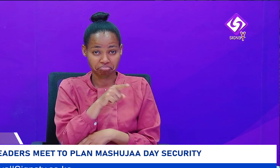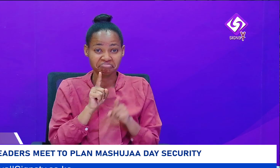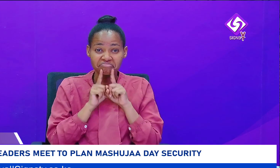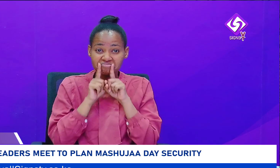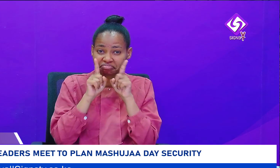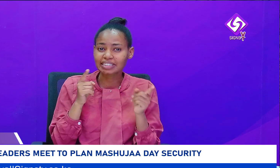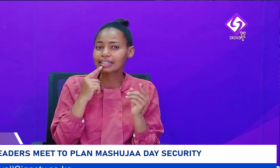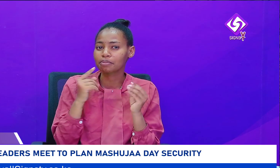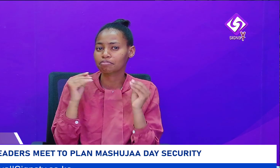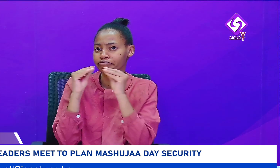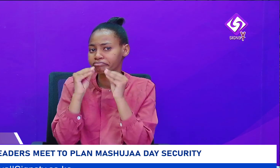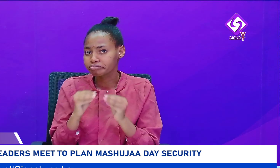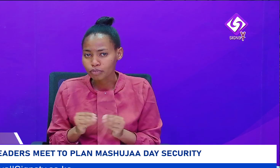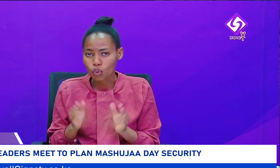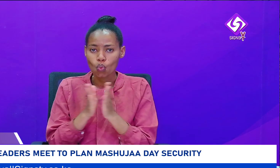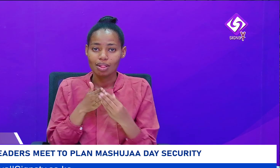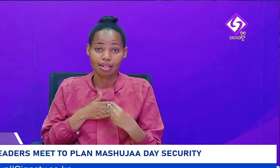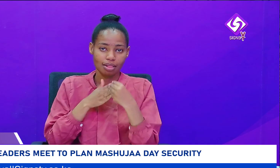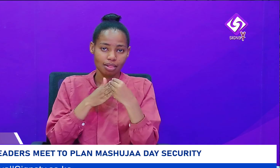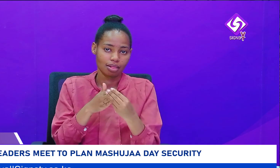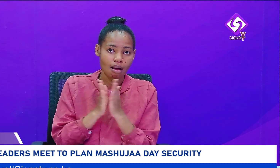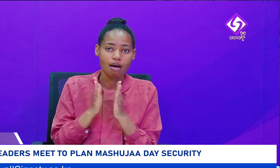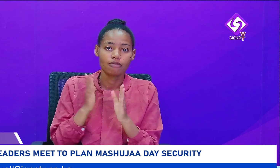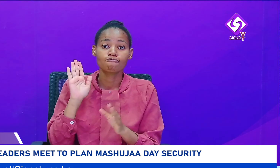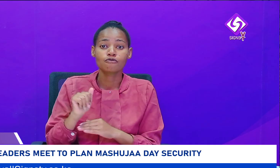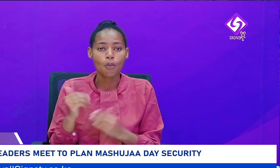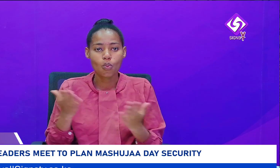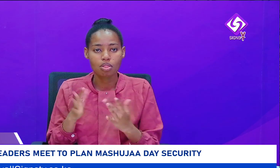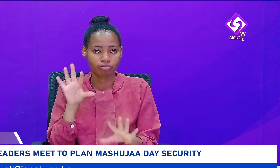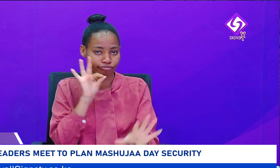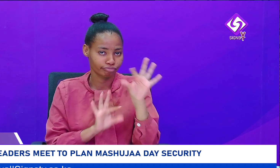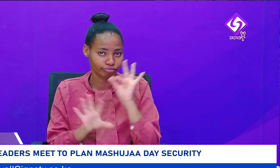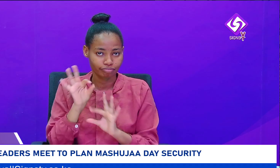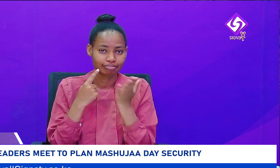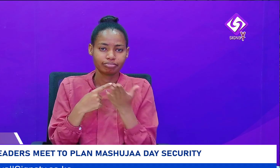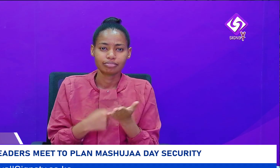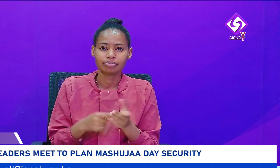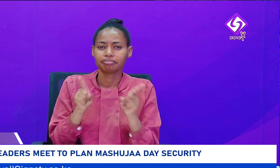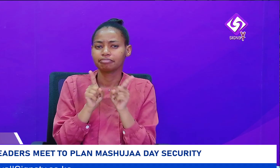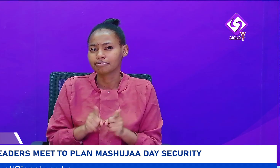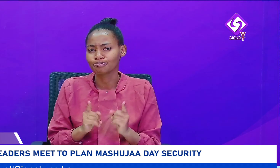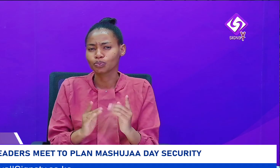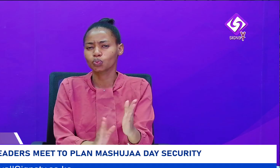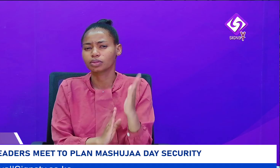Commissioner Ruto convened a meeting with leaders from various sectors in order to deliberate on